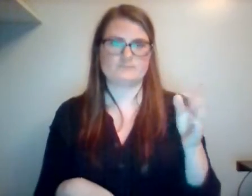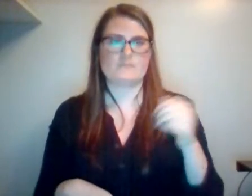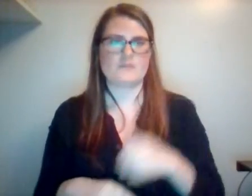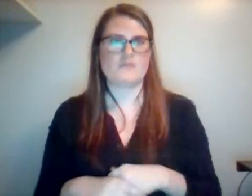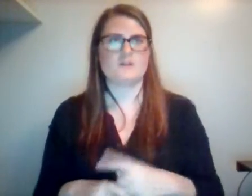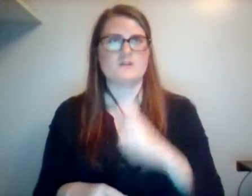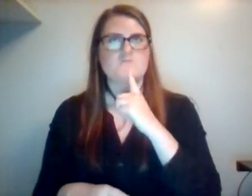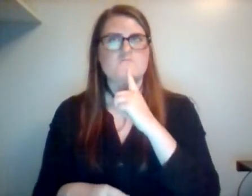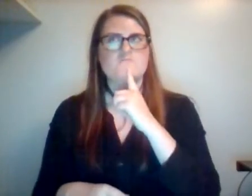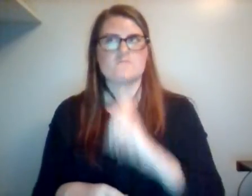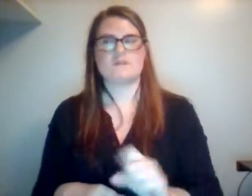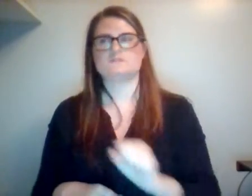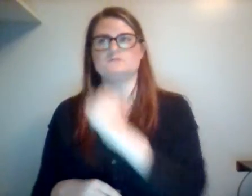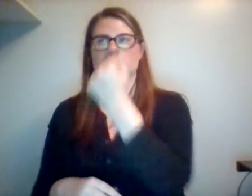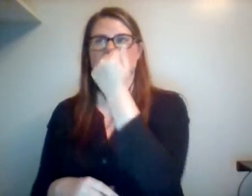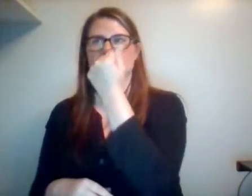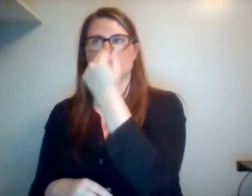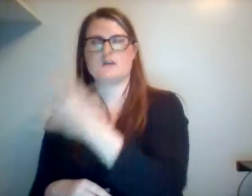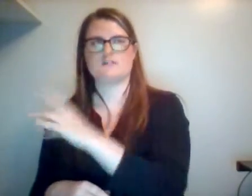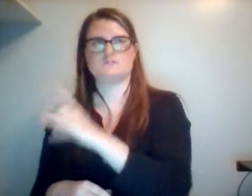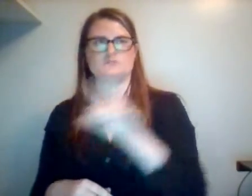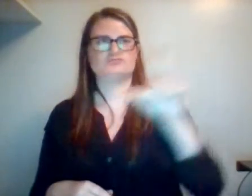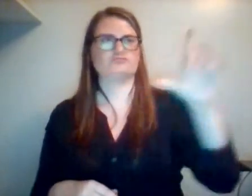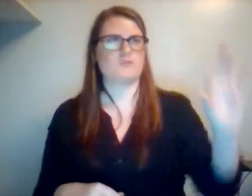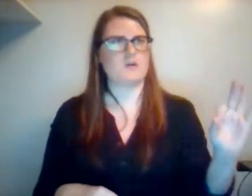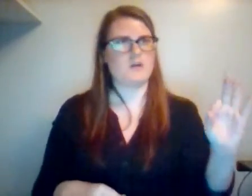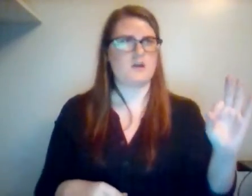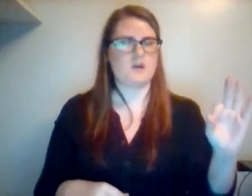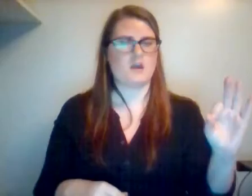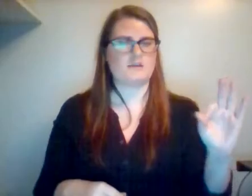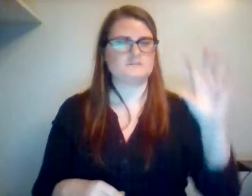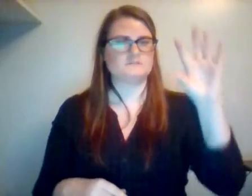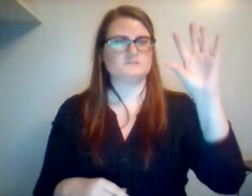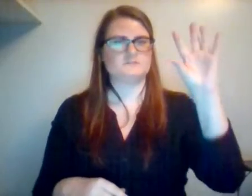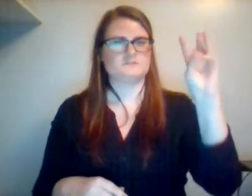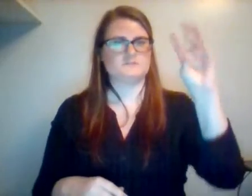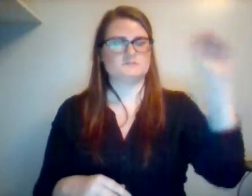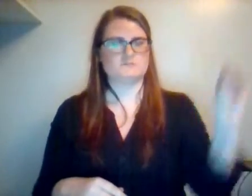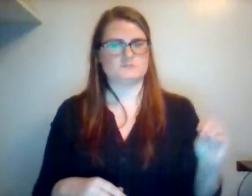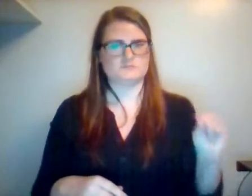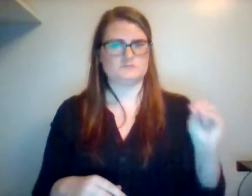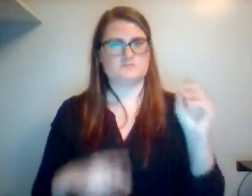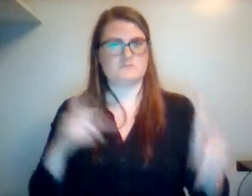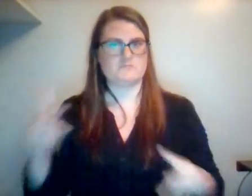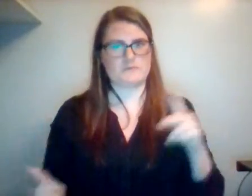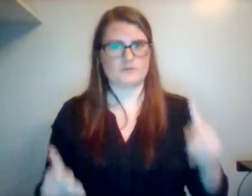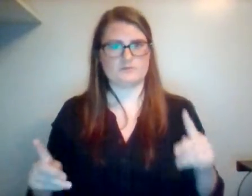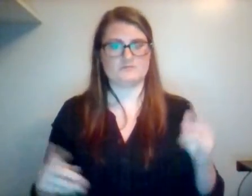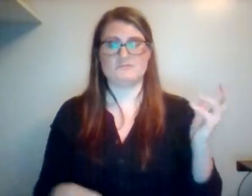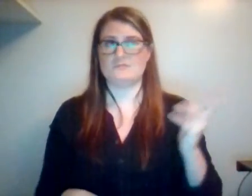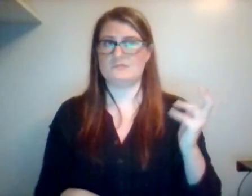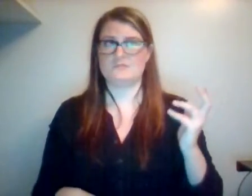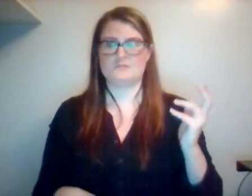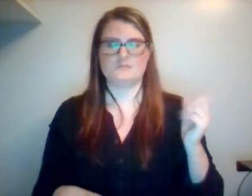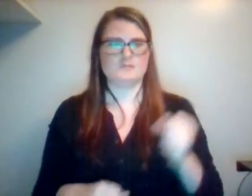60%. Most of us know a pattern like this of checking email and texts and social media on our phones immediately in the morning is not a